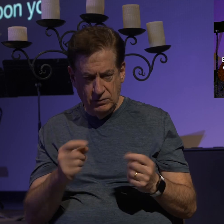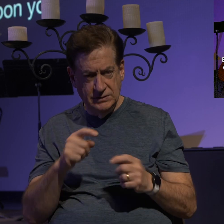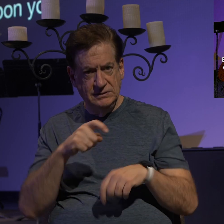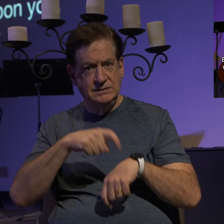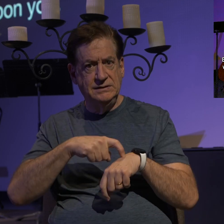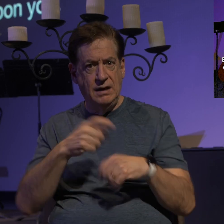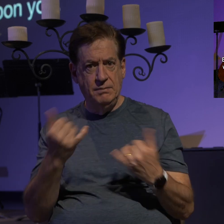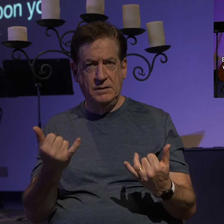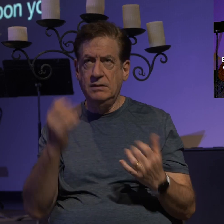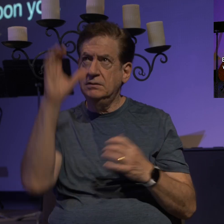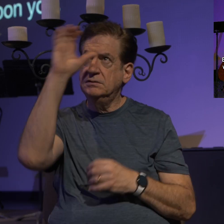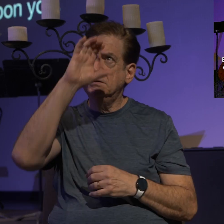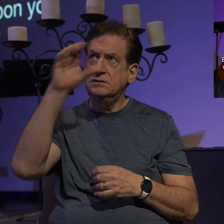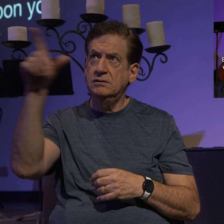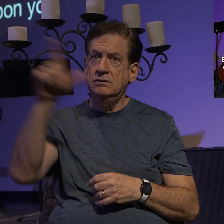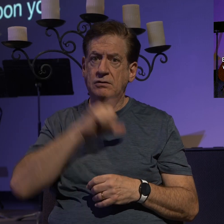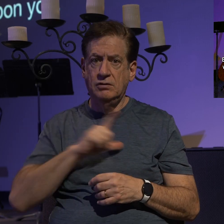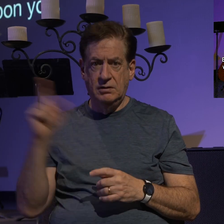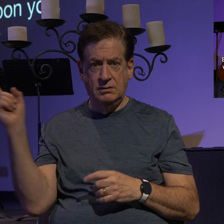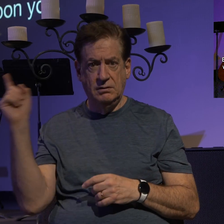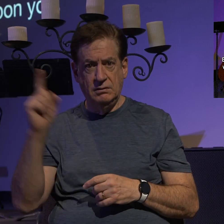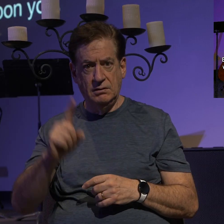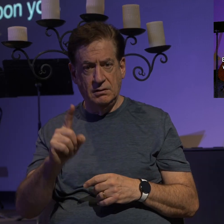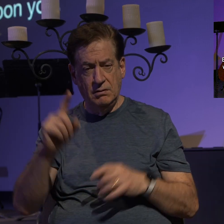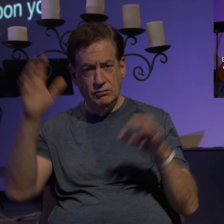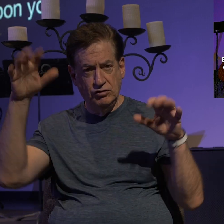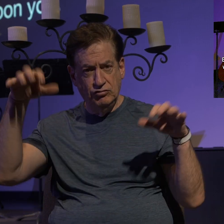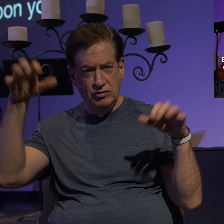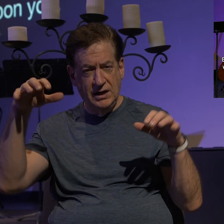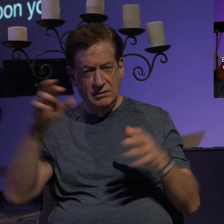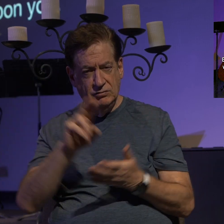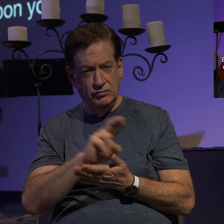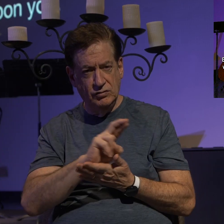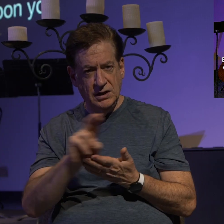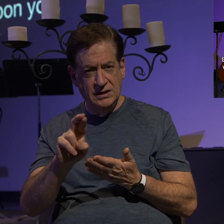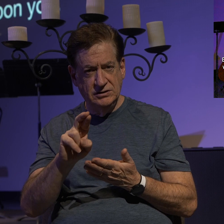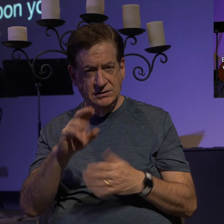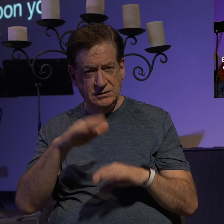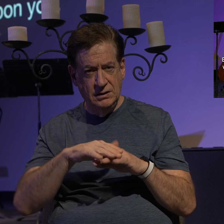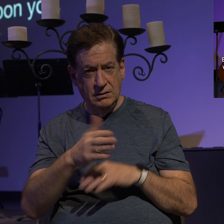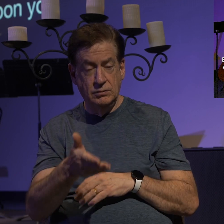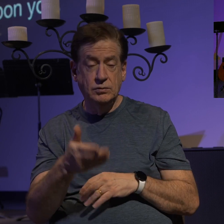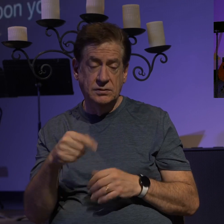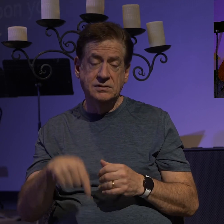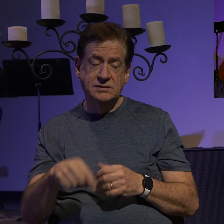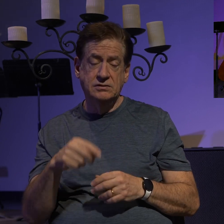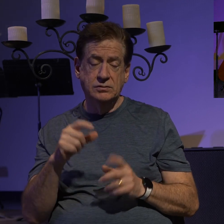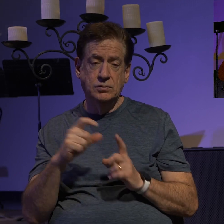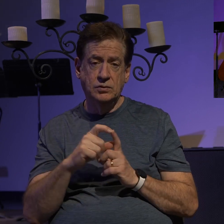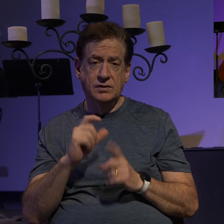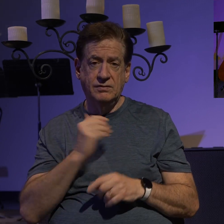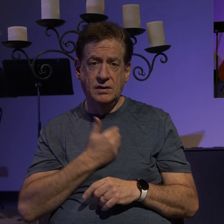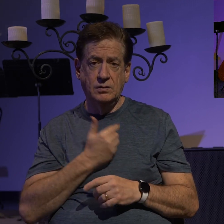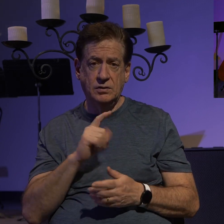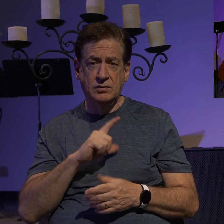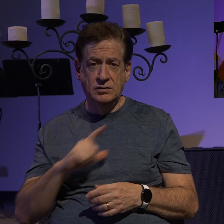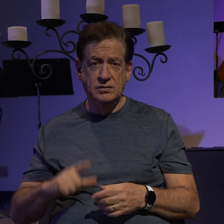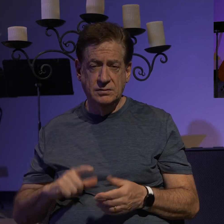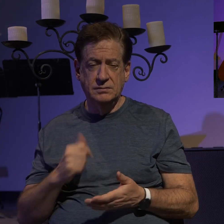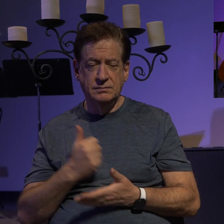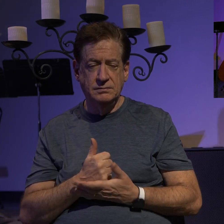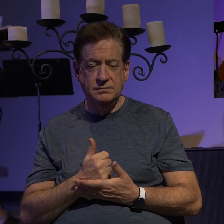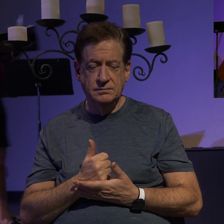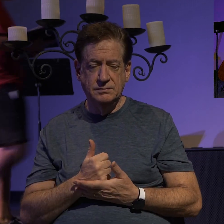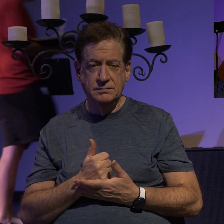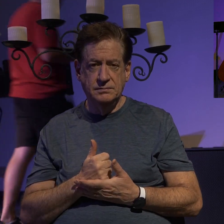the Lord, that he may come and rain righteousness upon you. This is the word of our Lord.